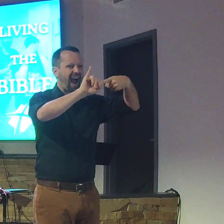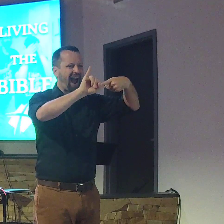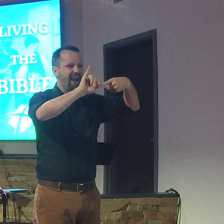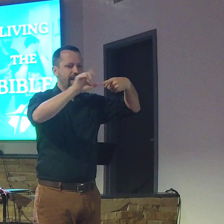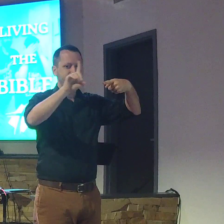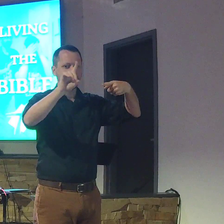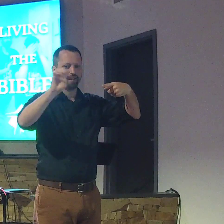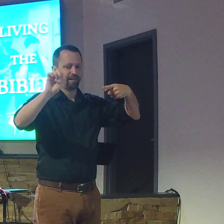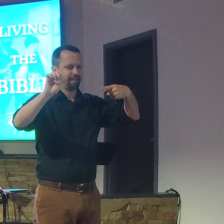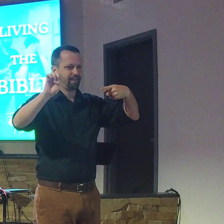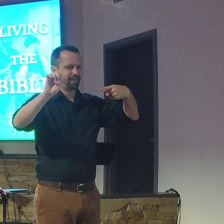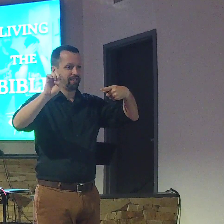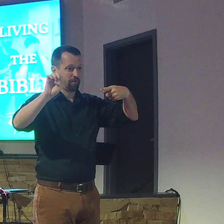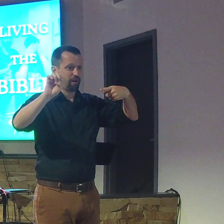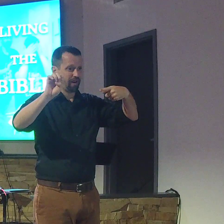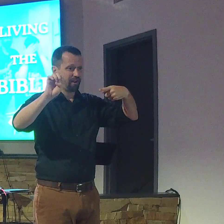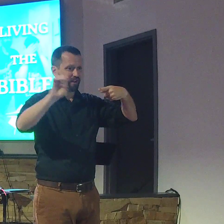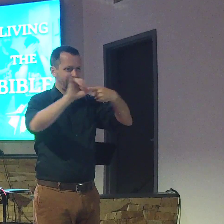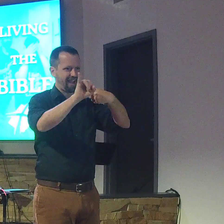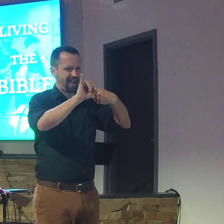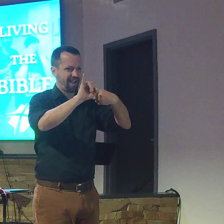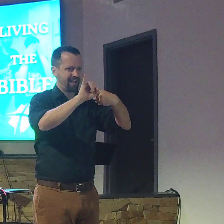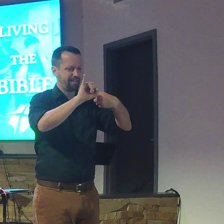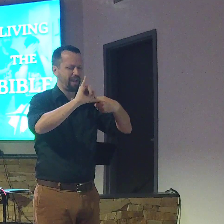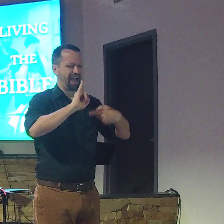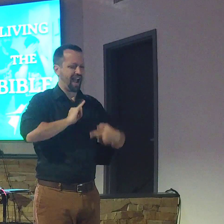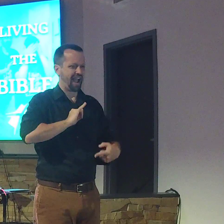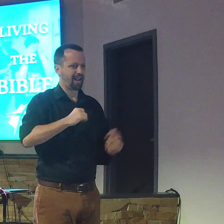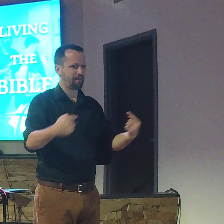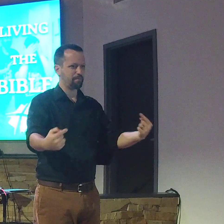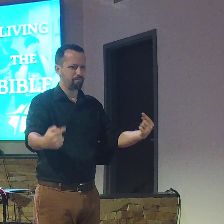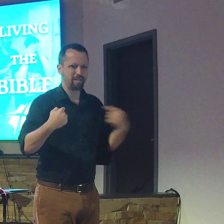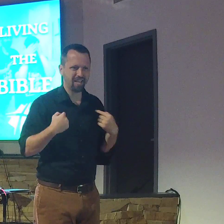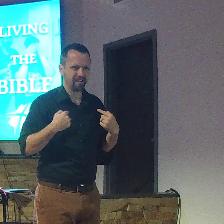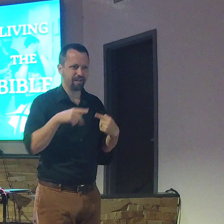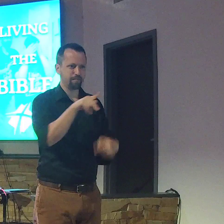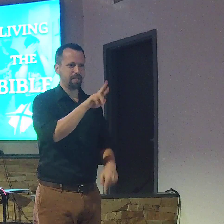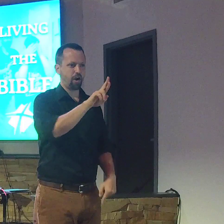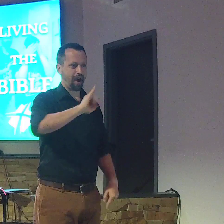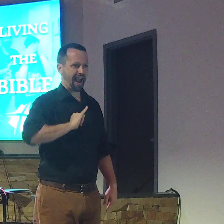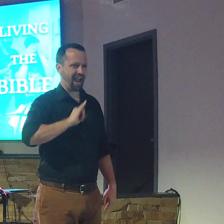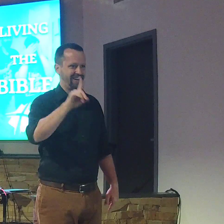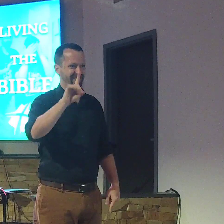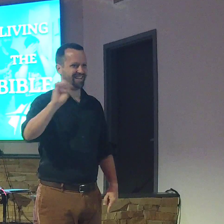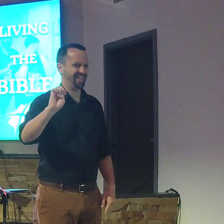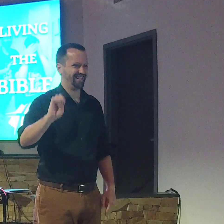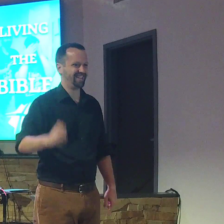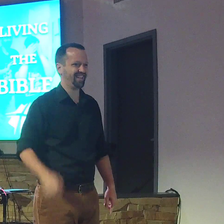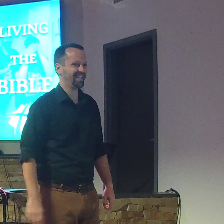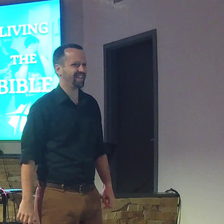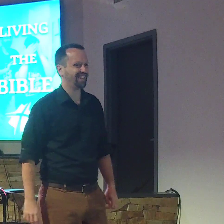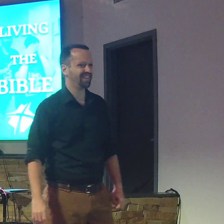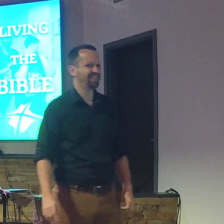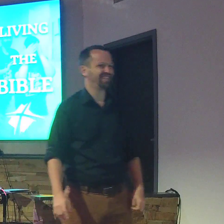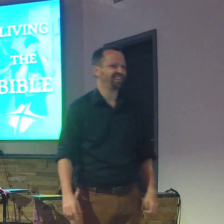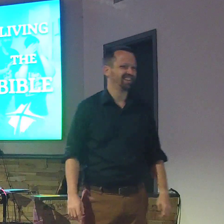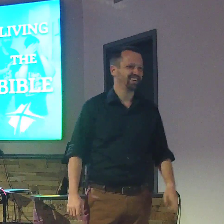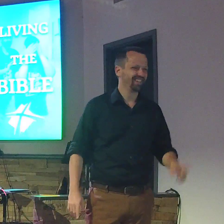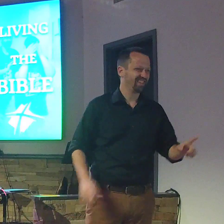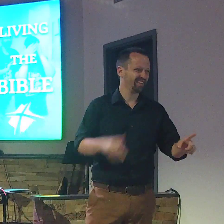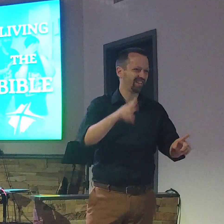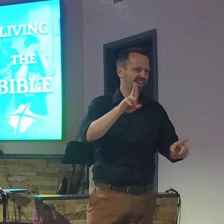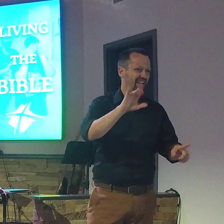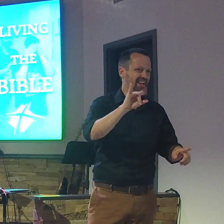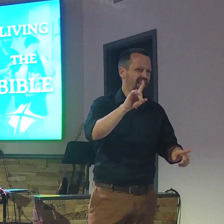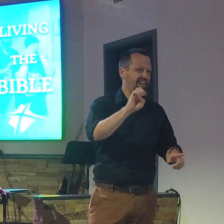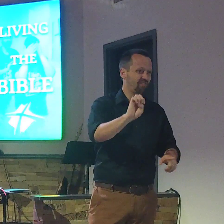When I think about pride, I realize that pride is something that encompasses our world today. And it's an attitude that